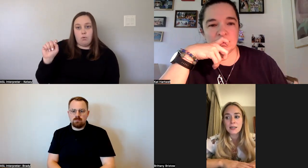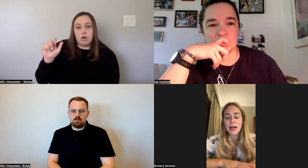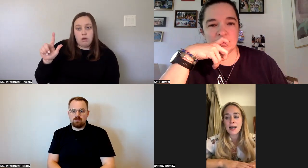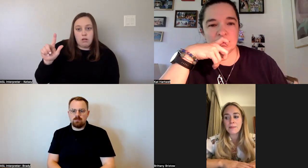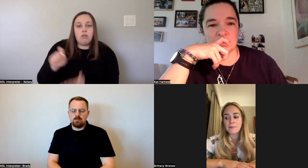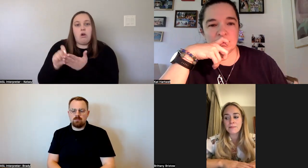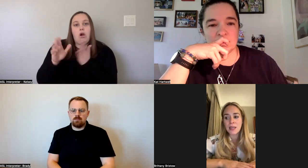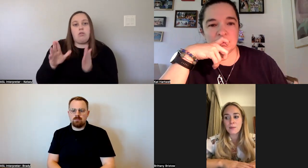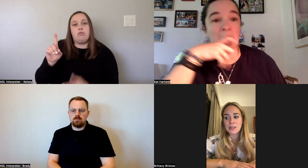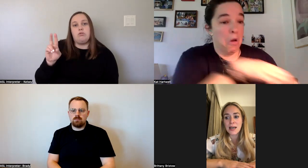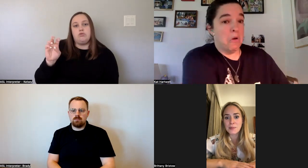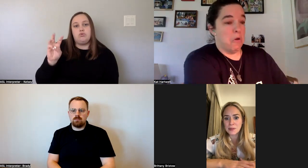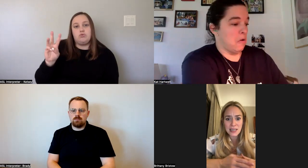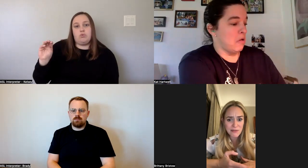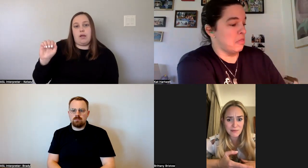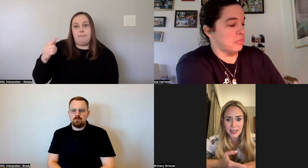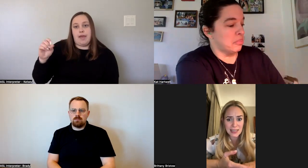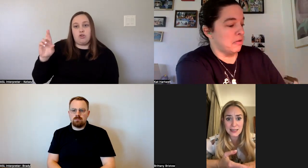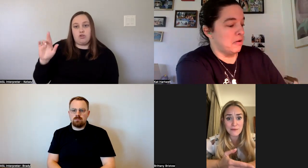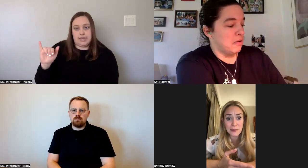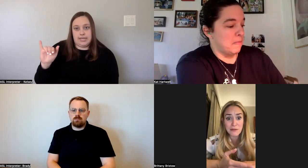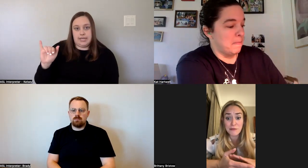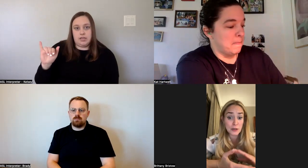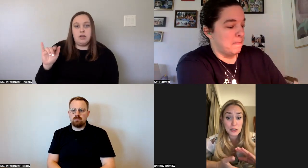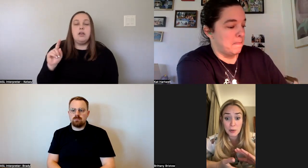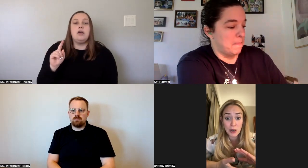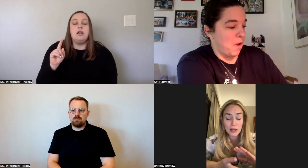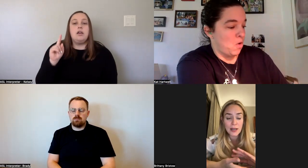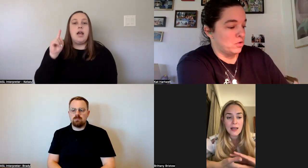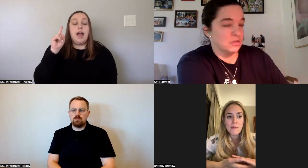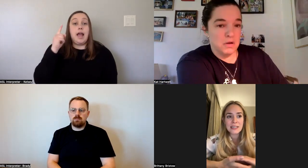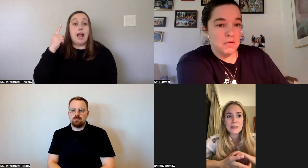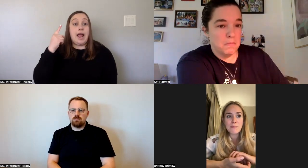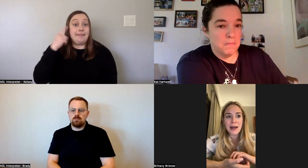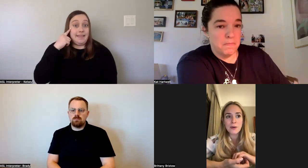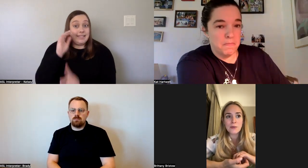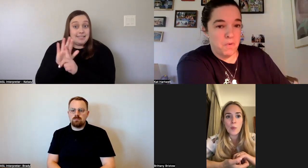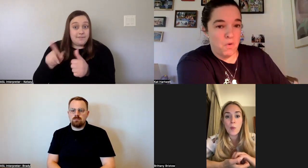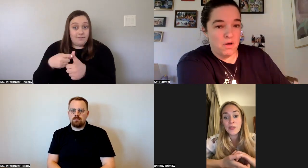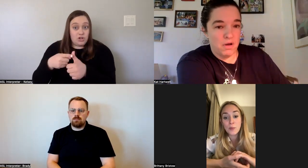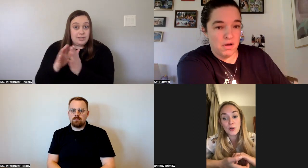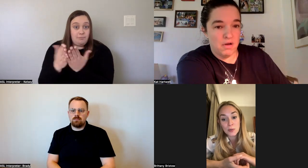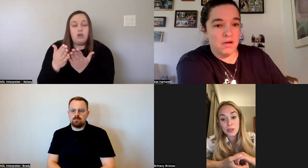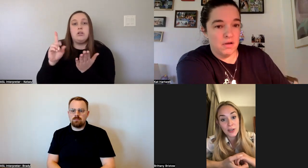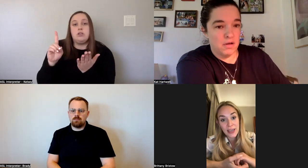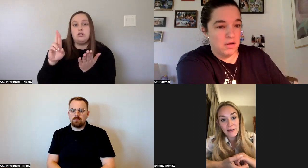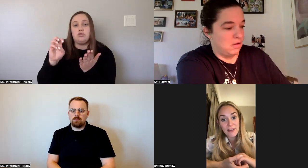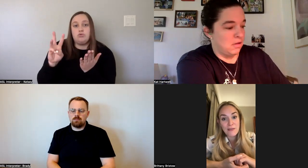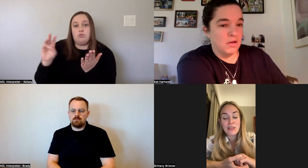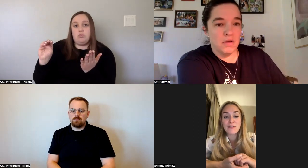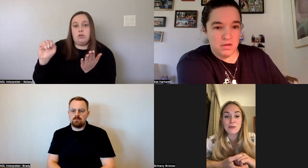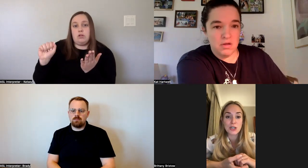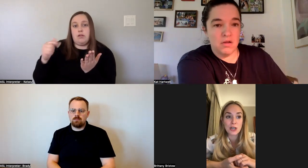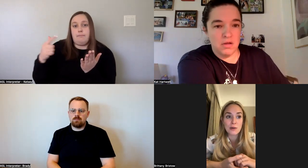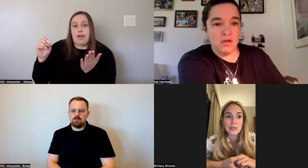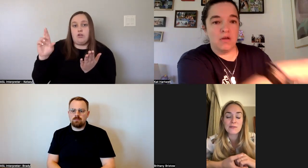Magary. It was, I believe, like his very first book, but it's about what the world would look like if